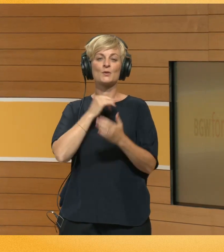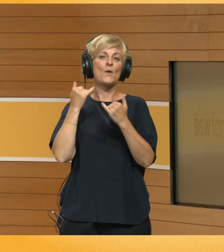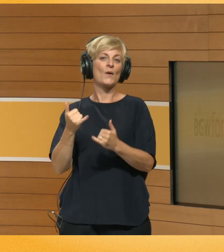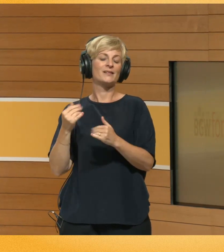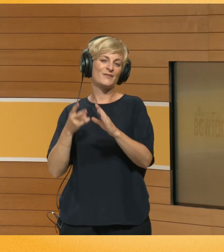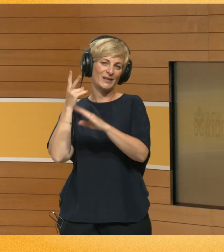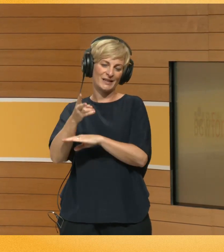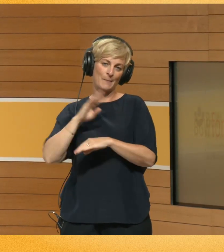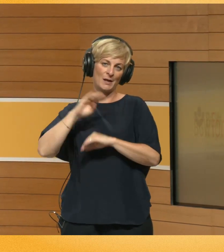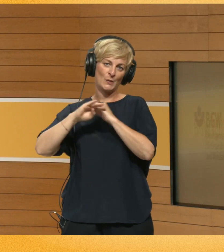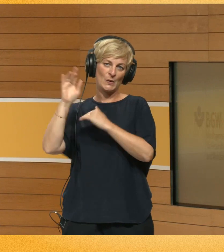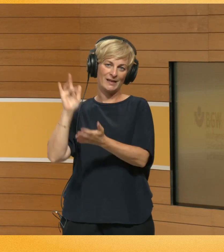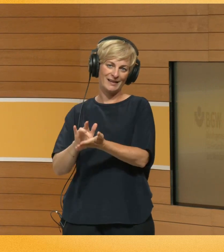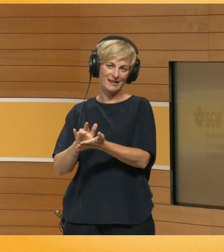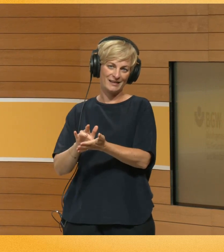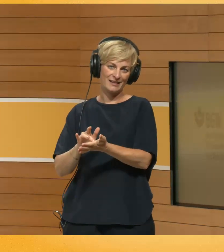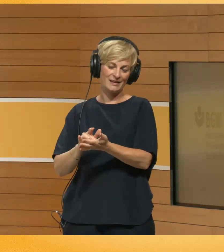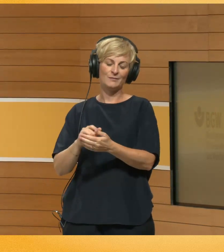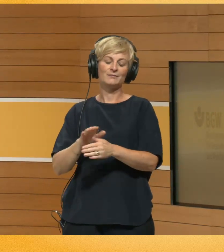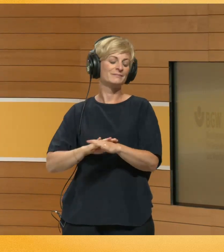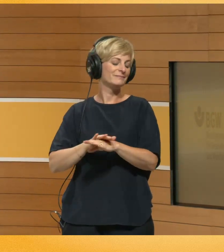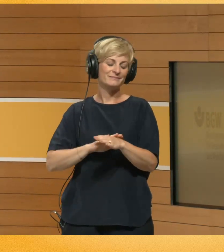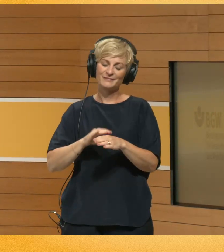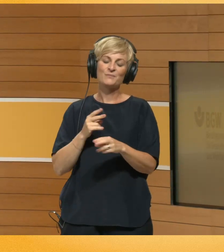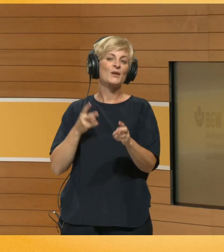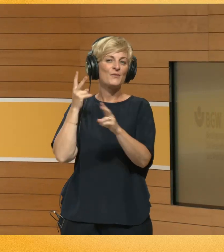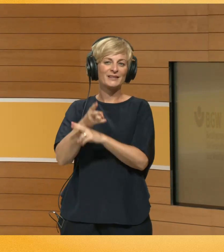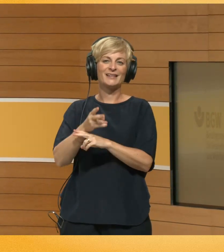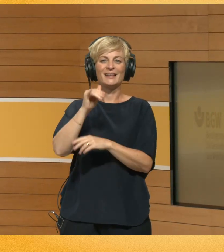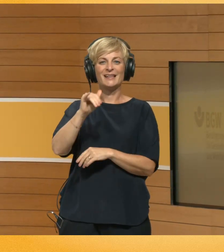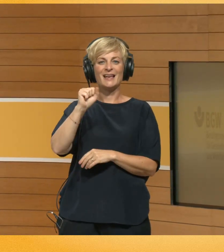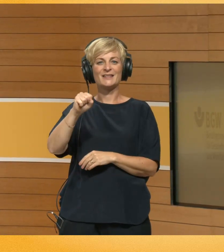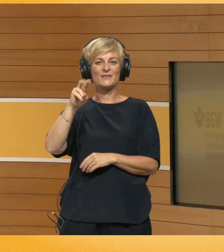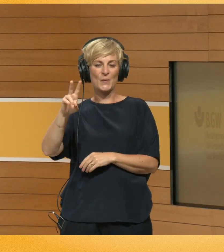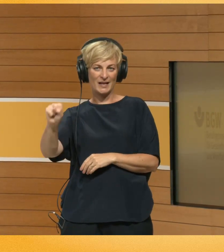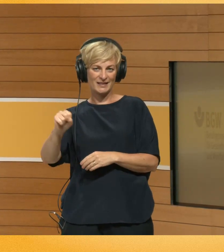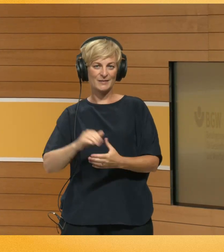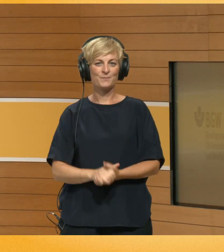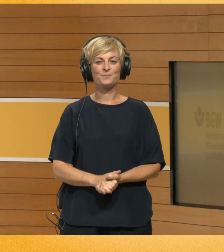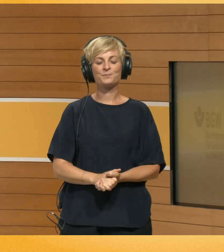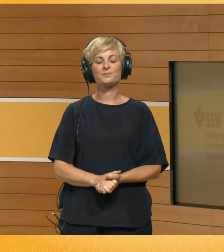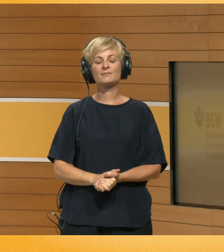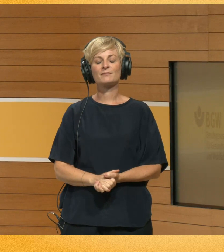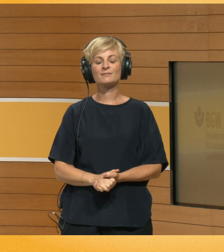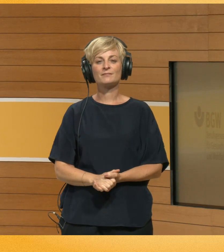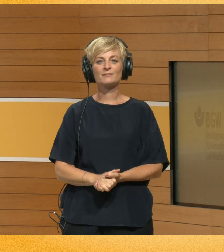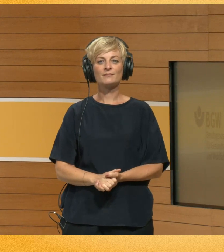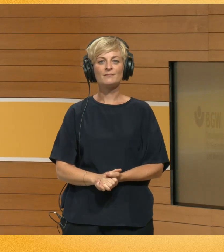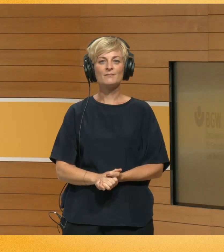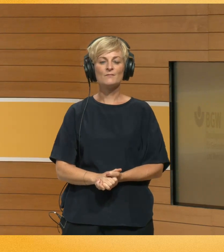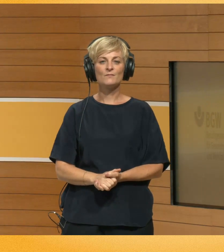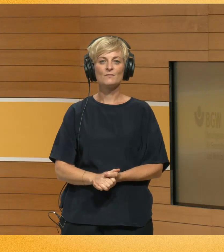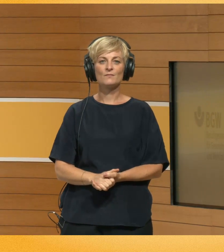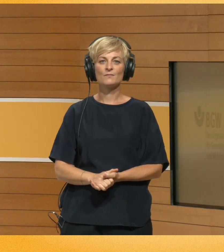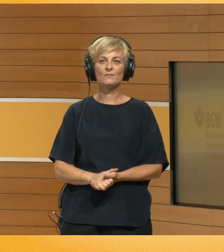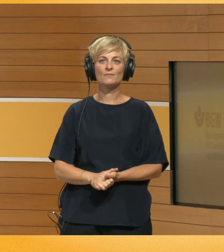all hosted by the ISA and in cooperation with people who are working with us in that regard. And what we're